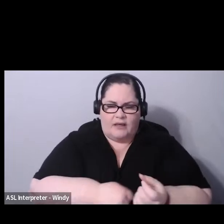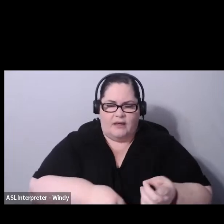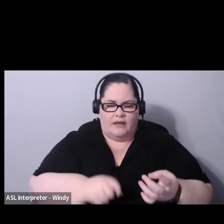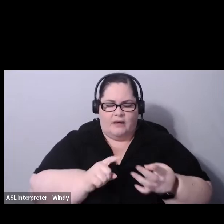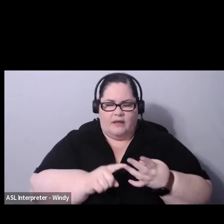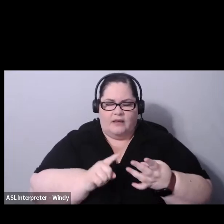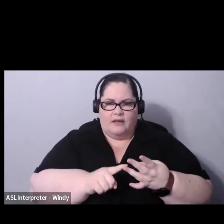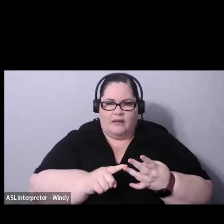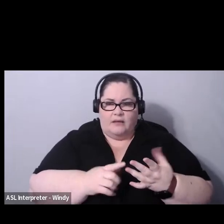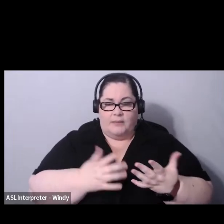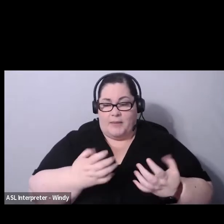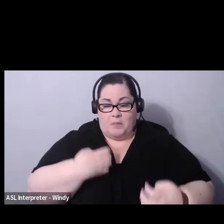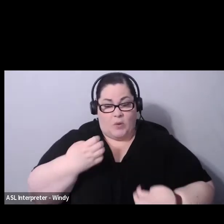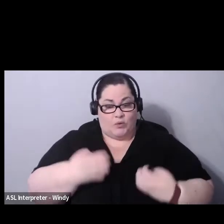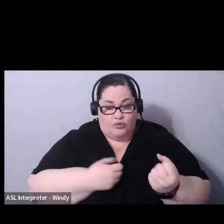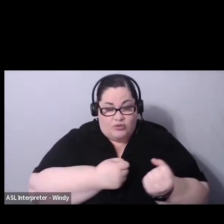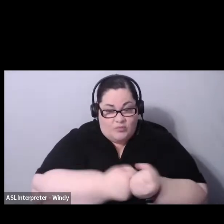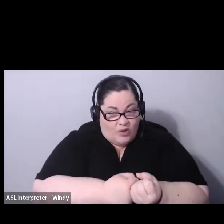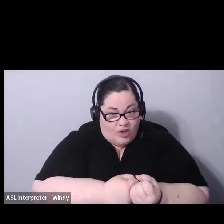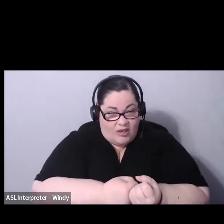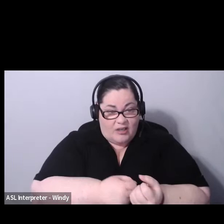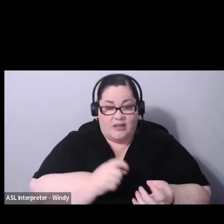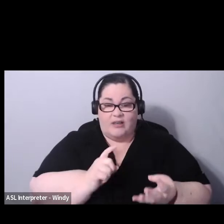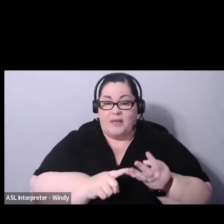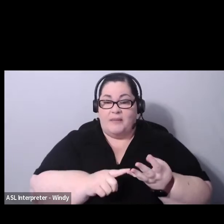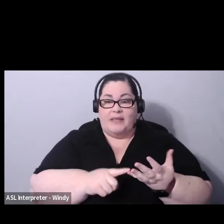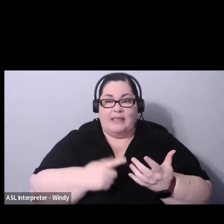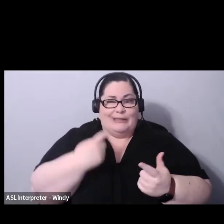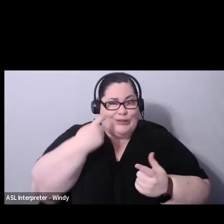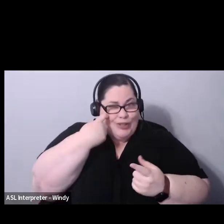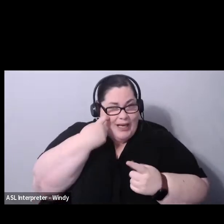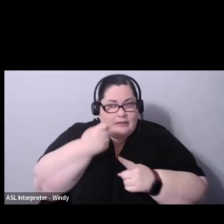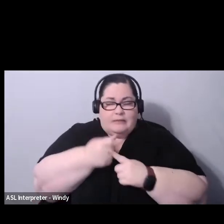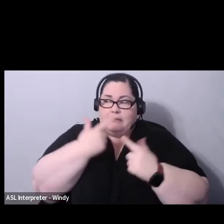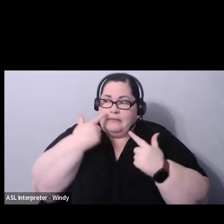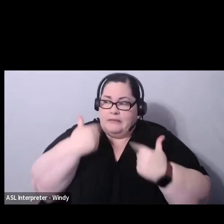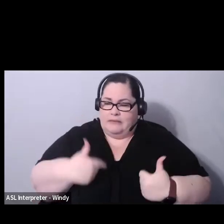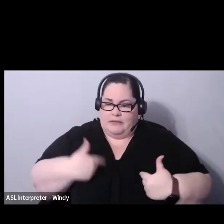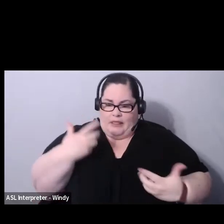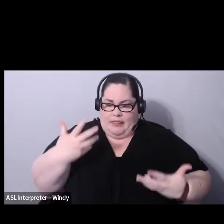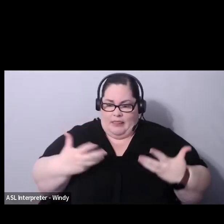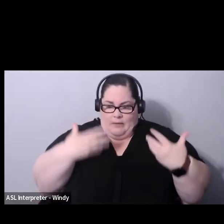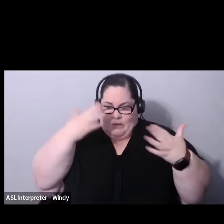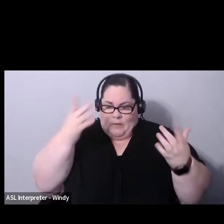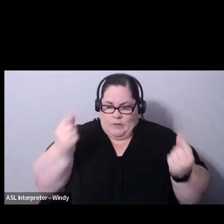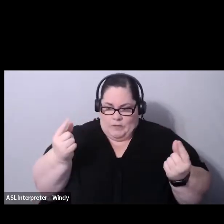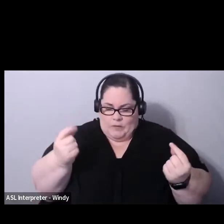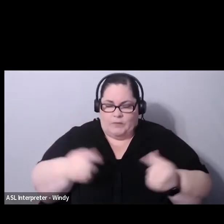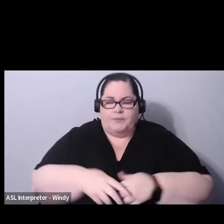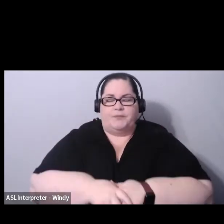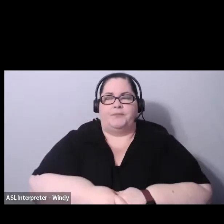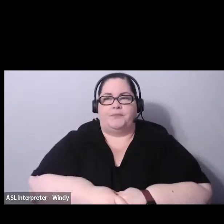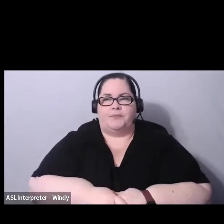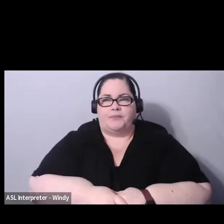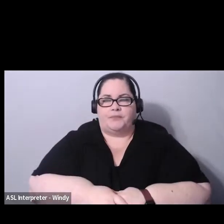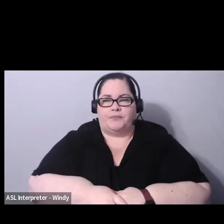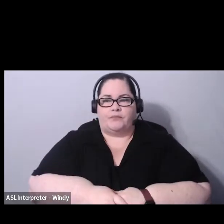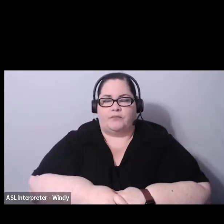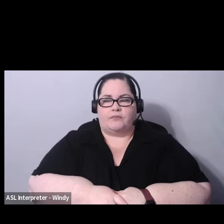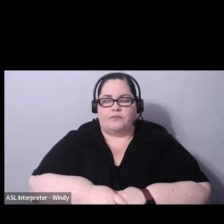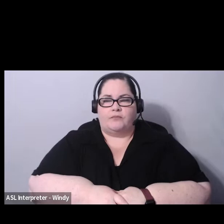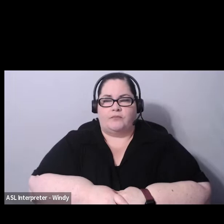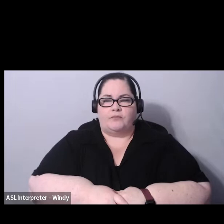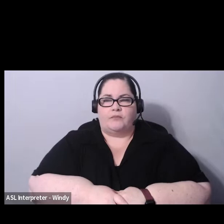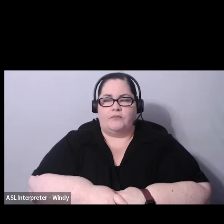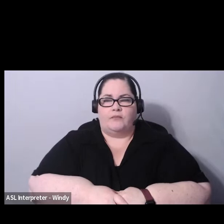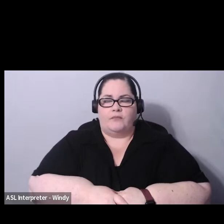for emotional support. They may be new to hearing loss and not sure what to do. Many people reach out